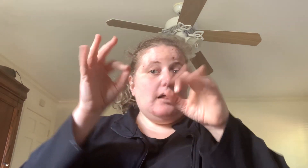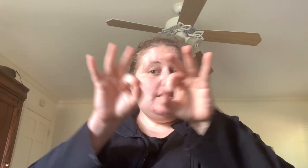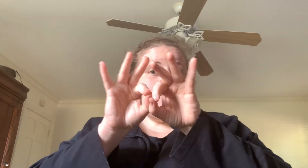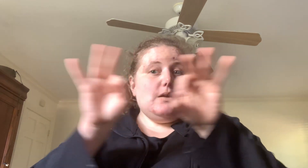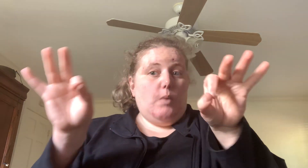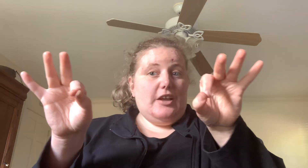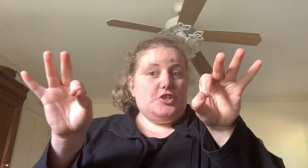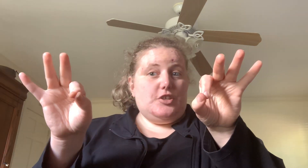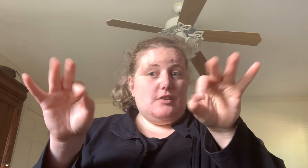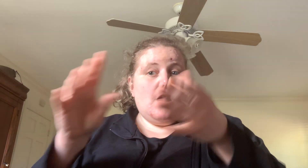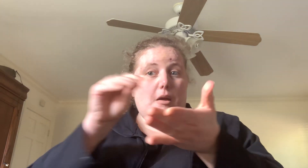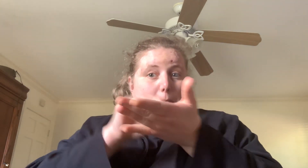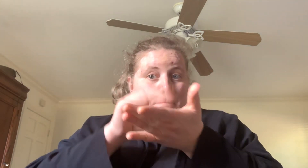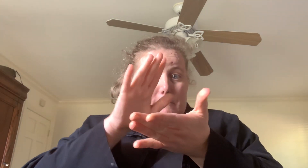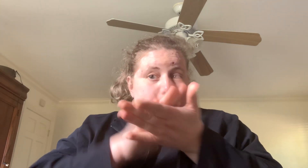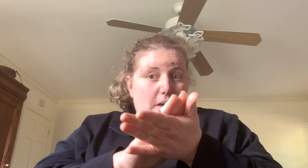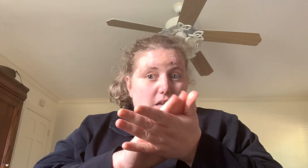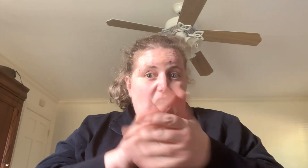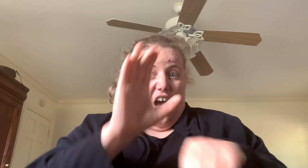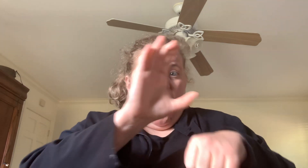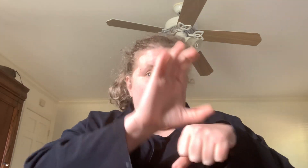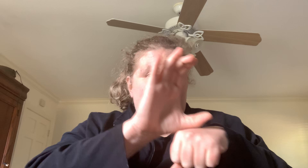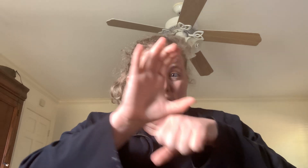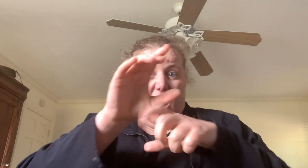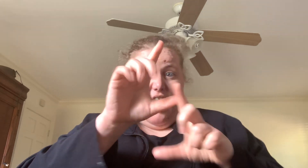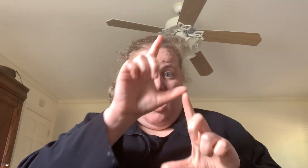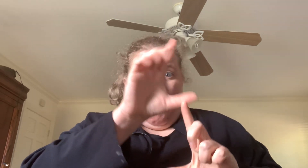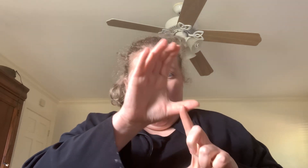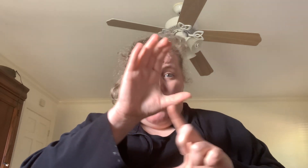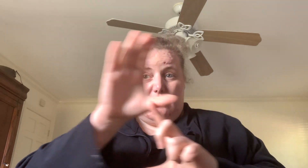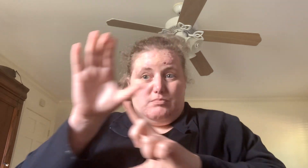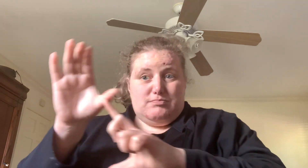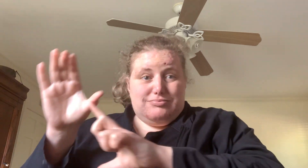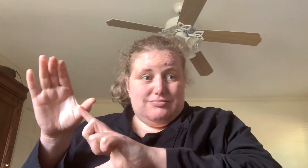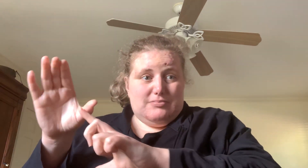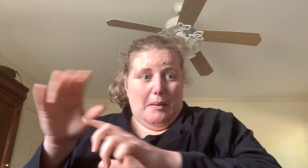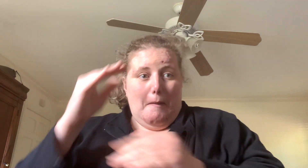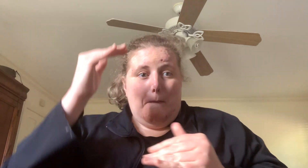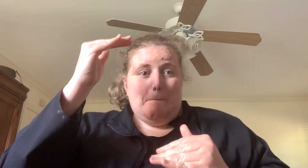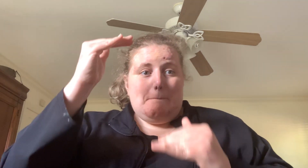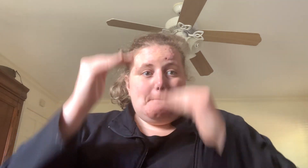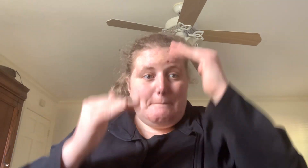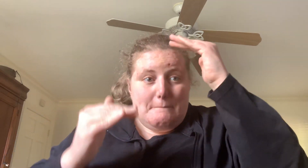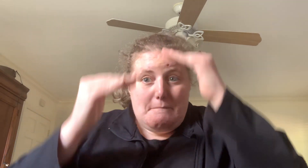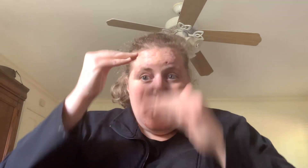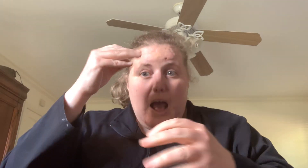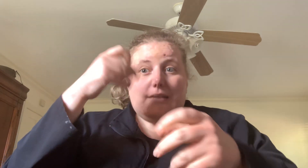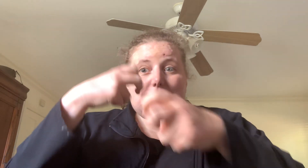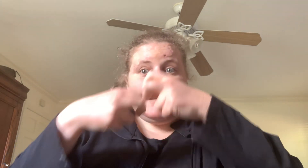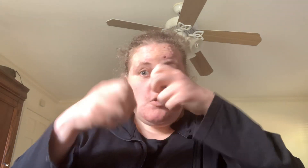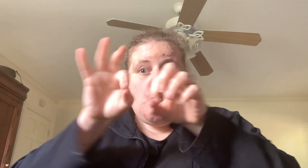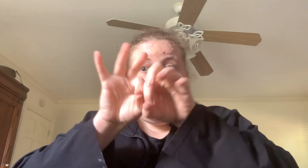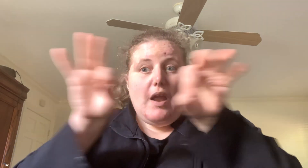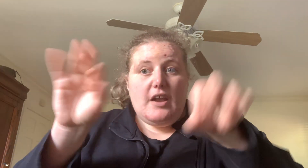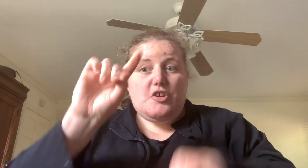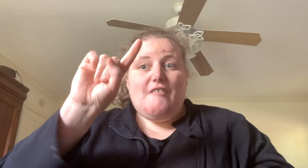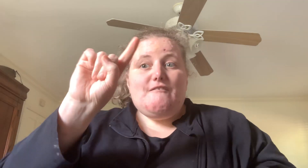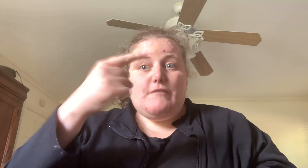in bold. Balance equation first, so you can always remember you have to do that first. Let's look at what we